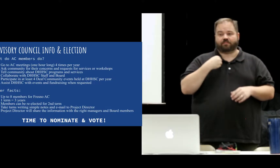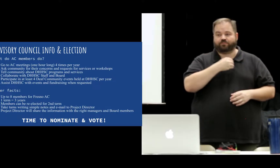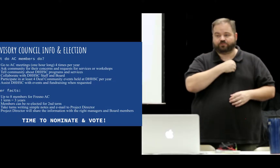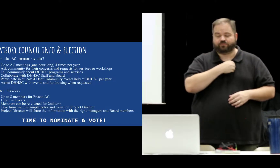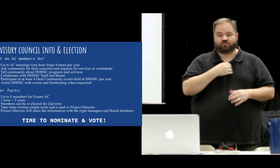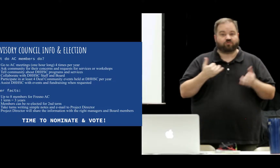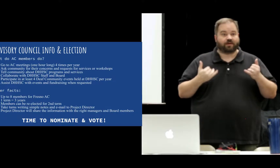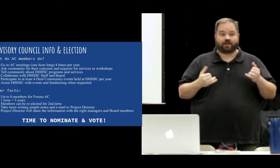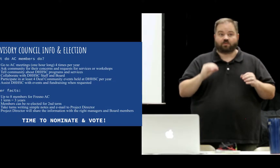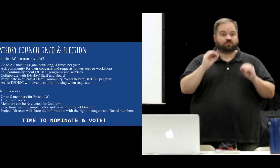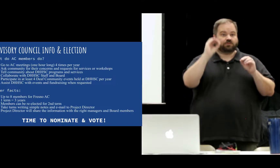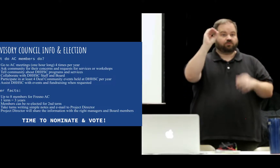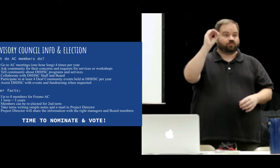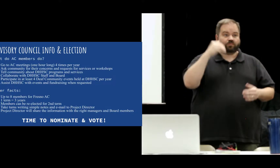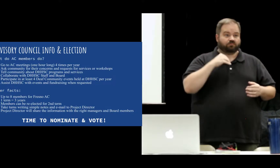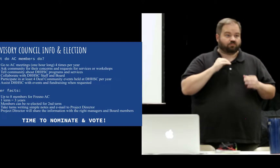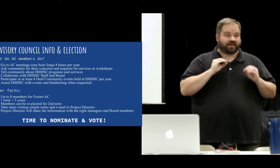AC, it can have up to 8 members.